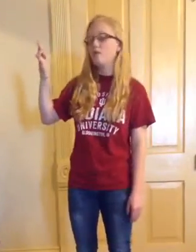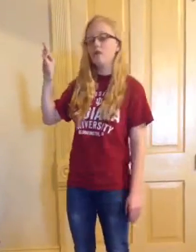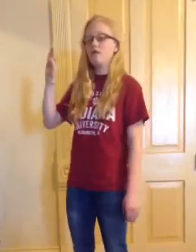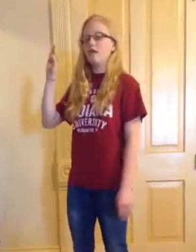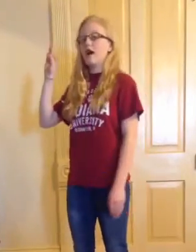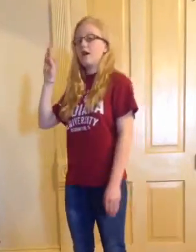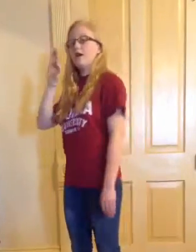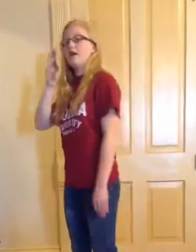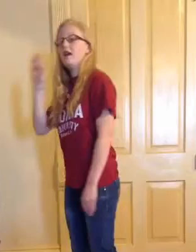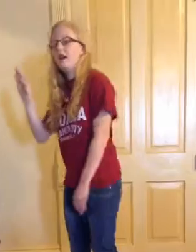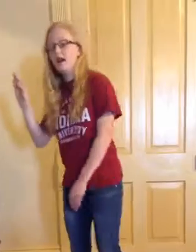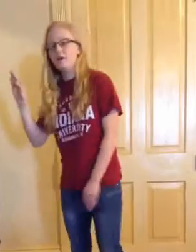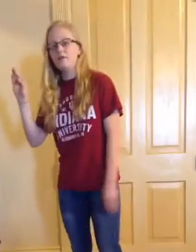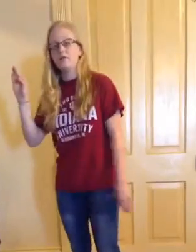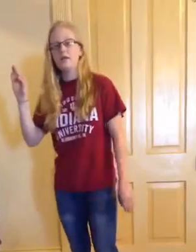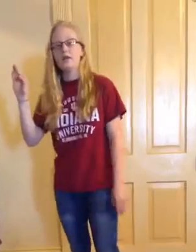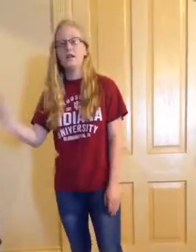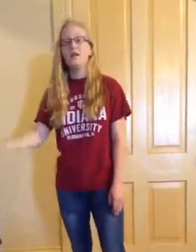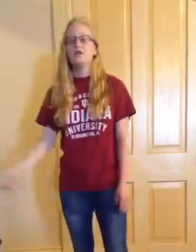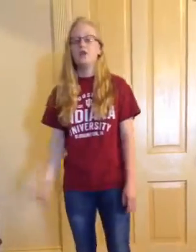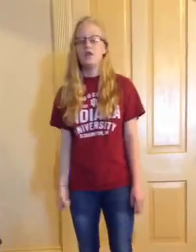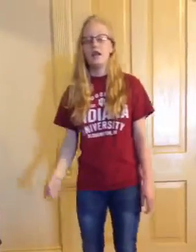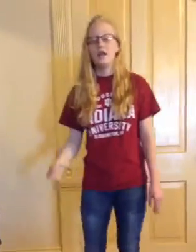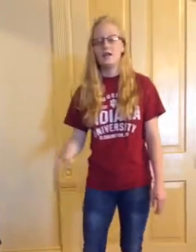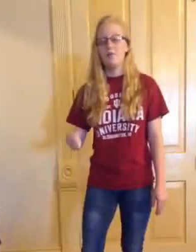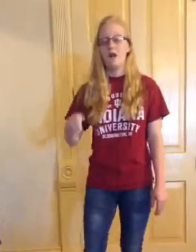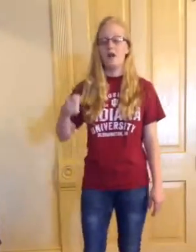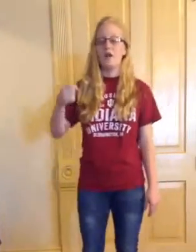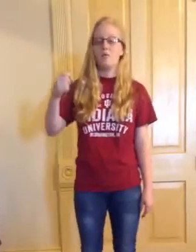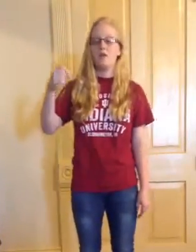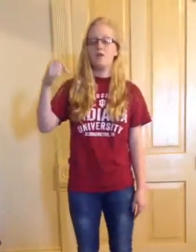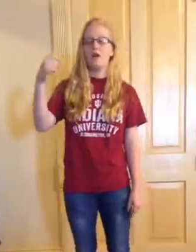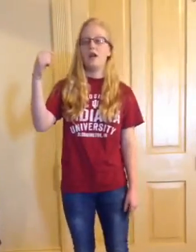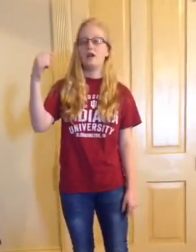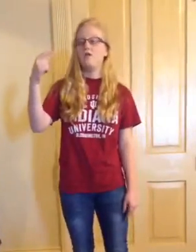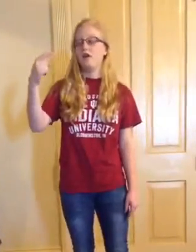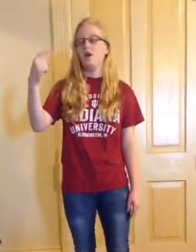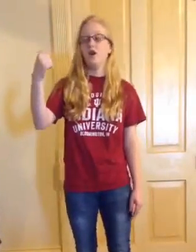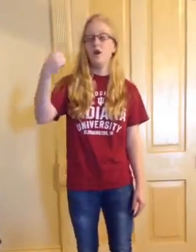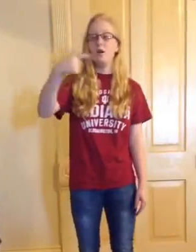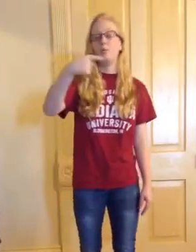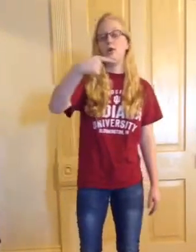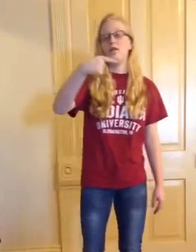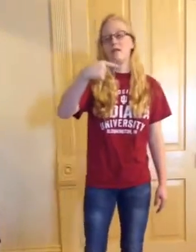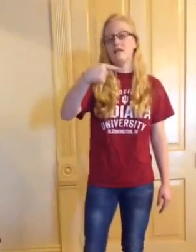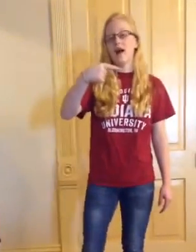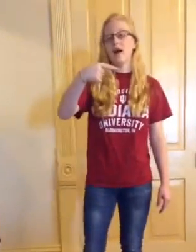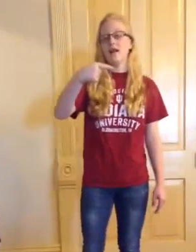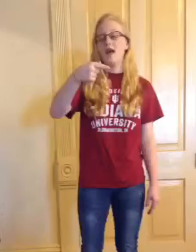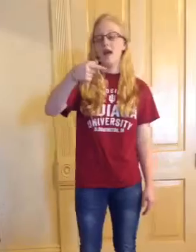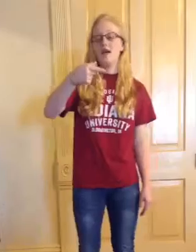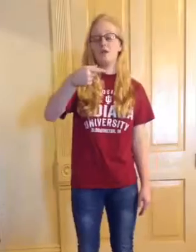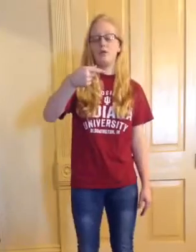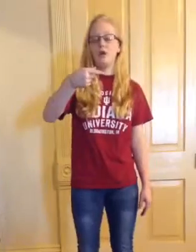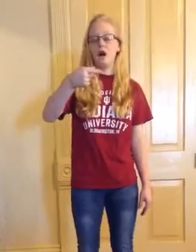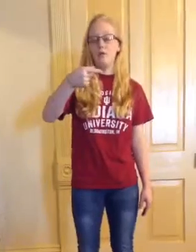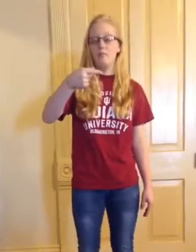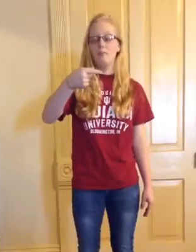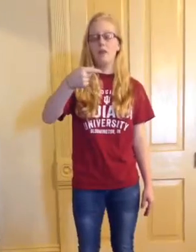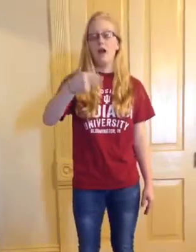and you got an F. G is made with your index finger pointing to the side and your thumb, although